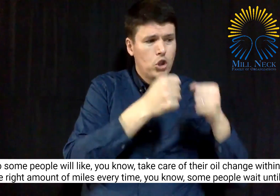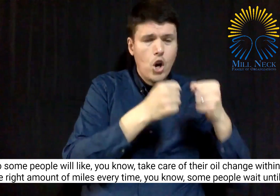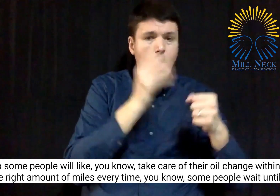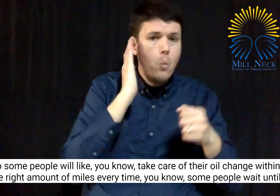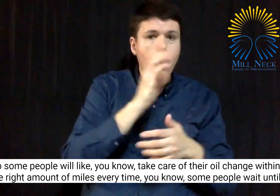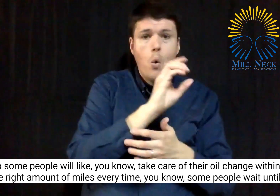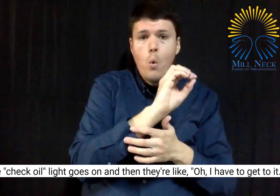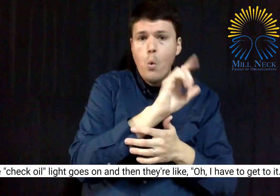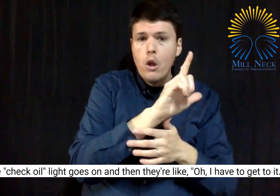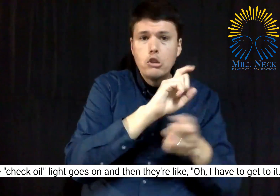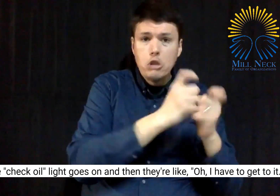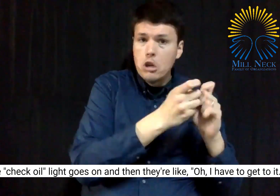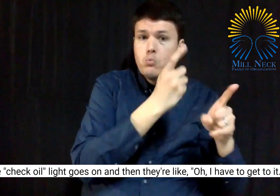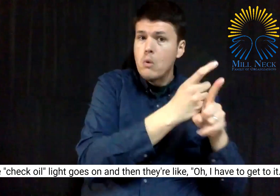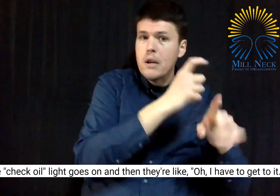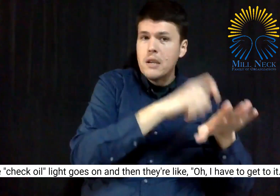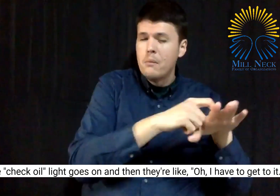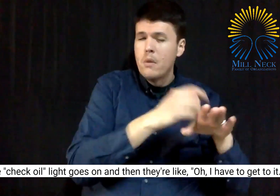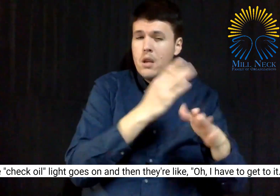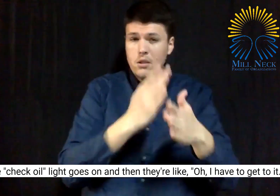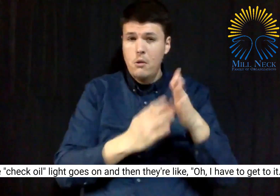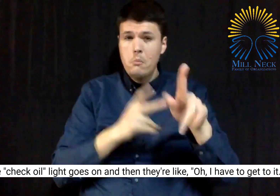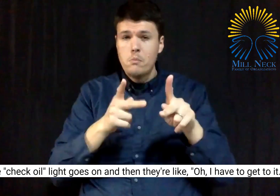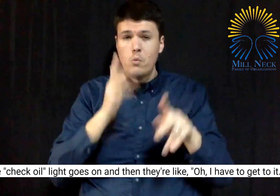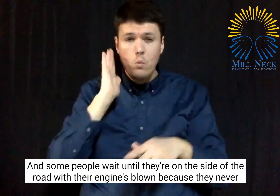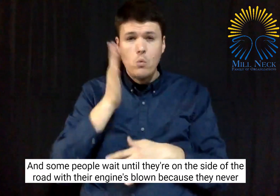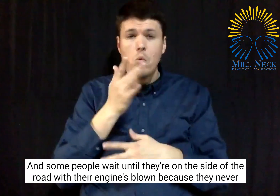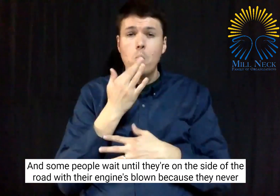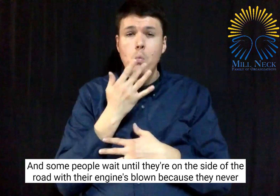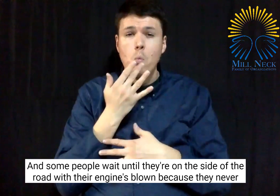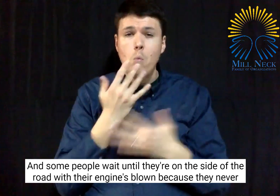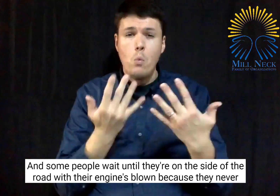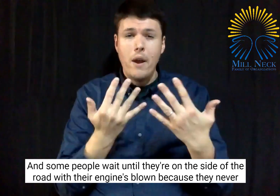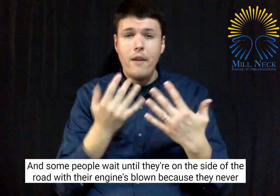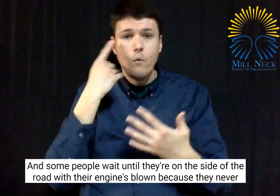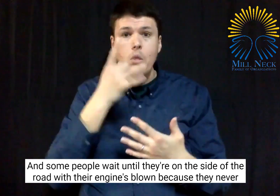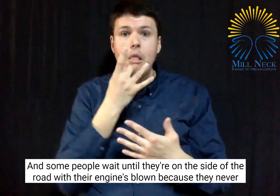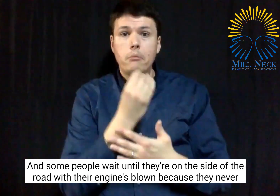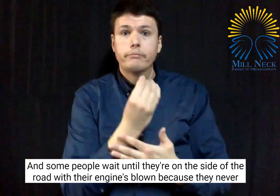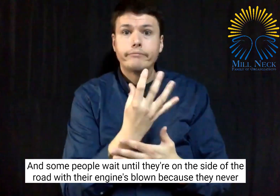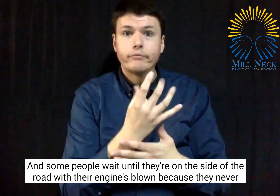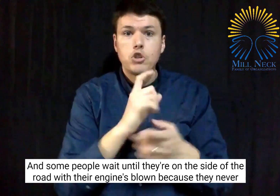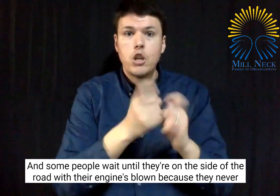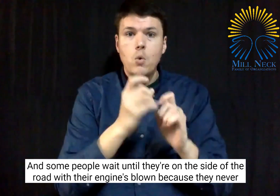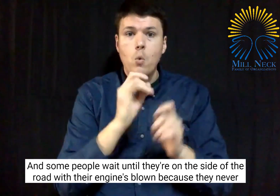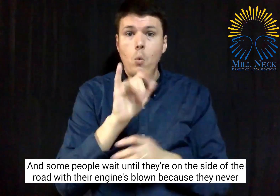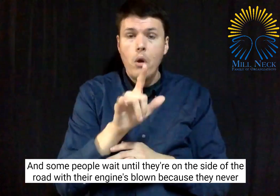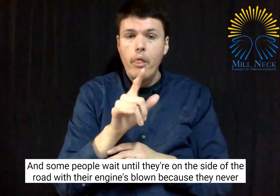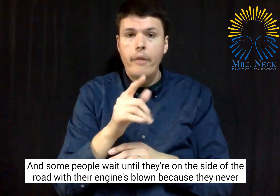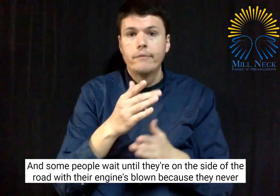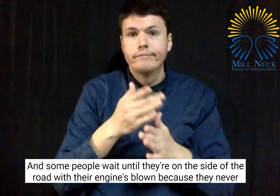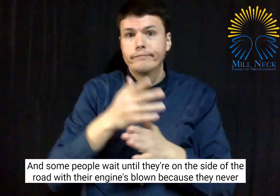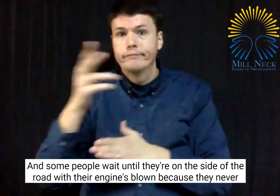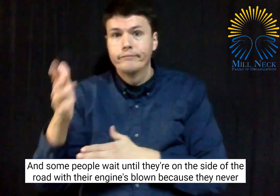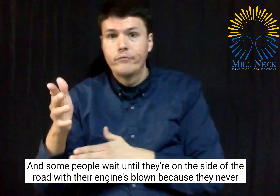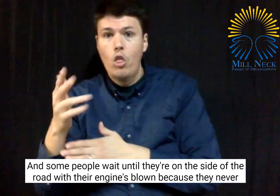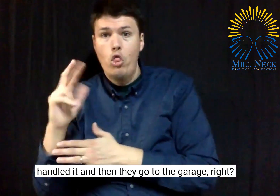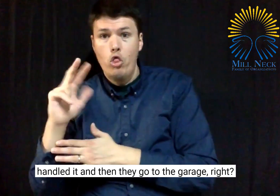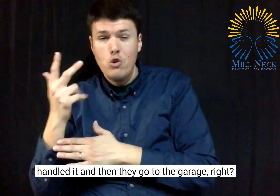till the check oil light goes on and then they're like, oh, I have to get to it. And some people wait till they're on the side of the road with their engines blown because they never handled it, and